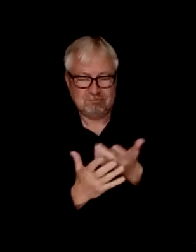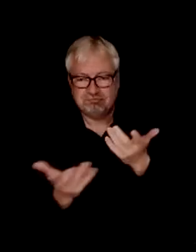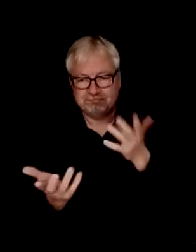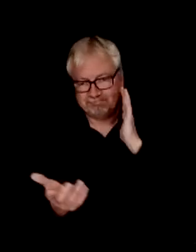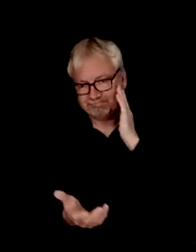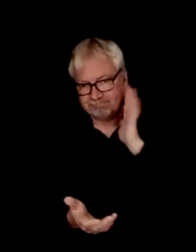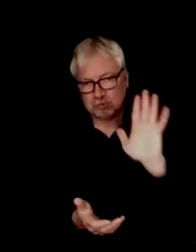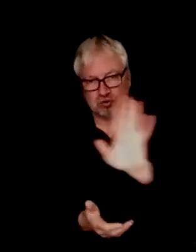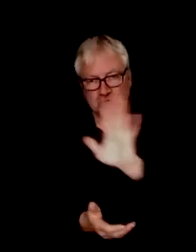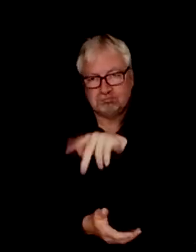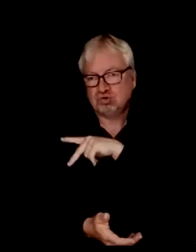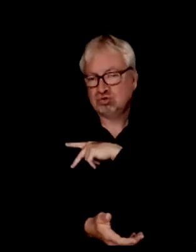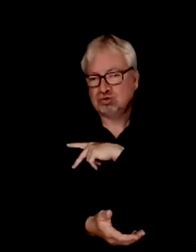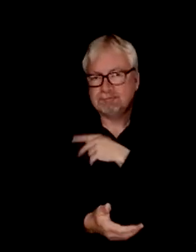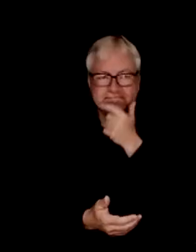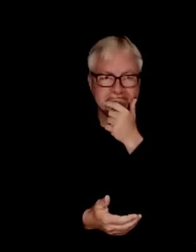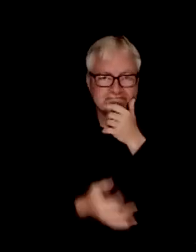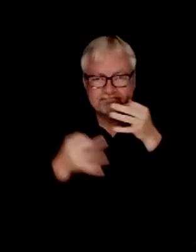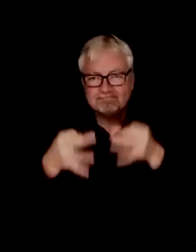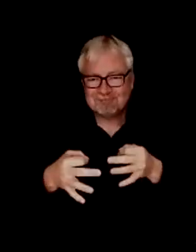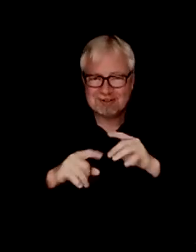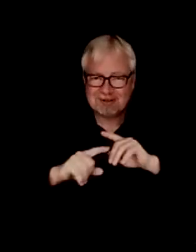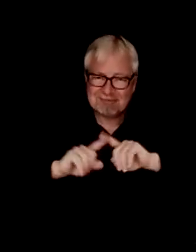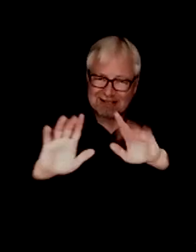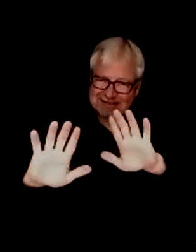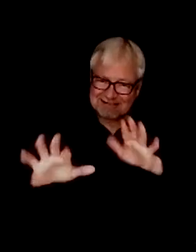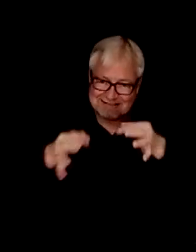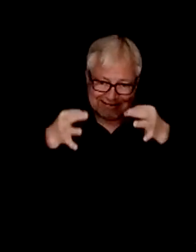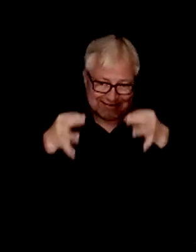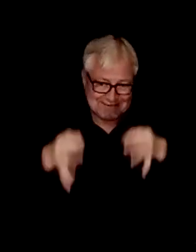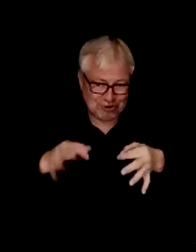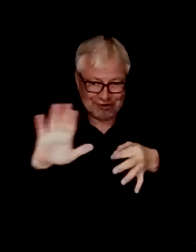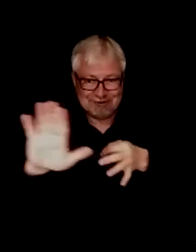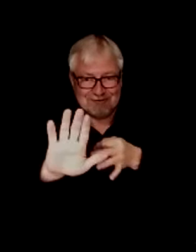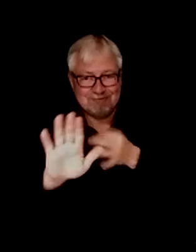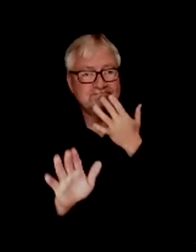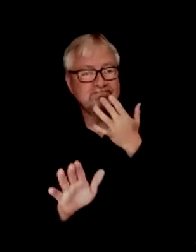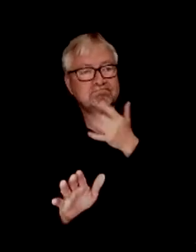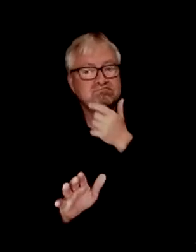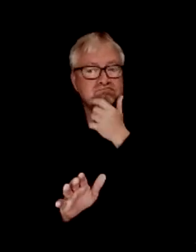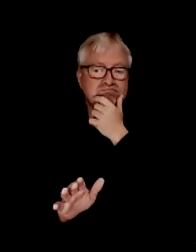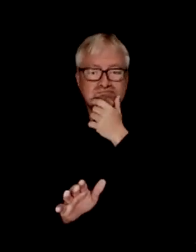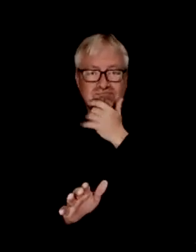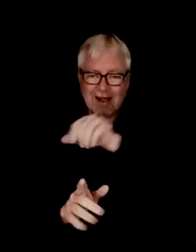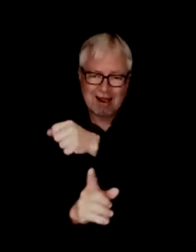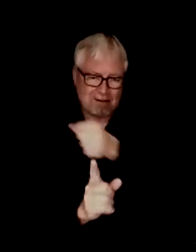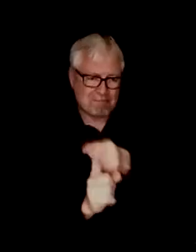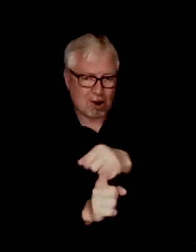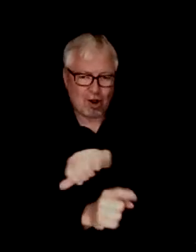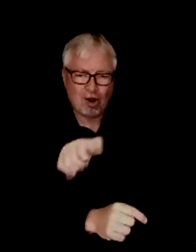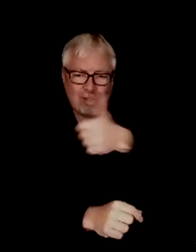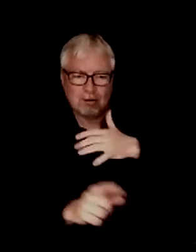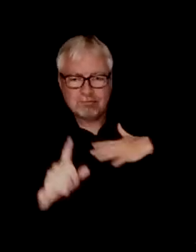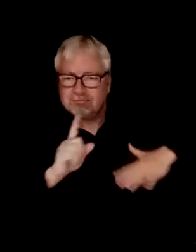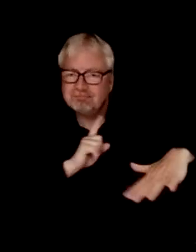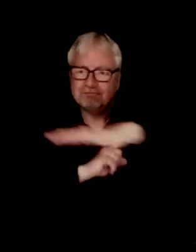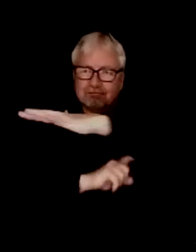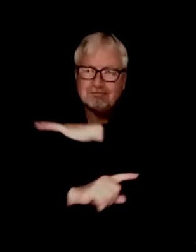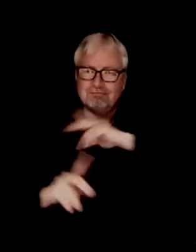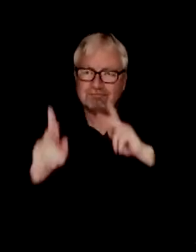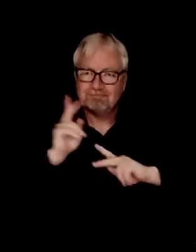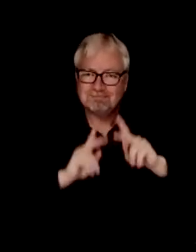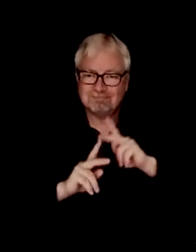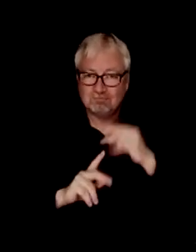everyone around you. Every person who chooses to get vaccinated is certainly protecting themselves in a